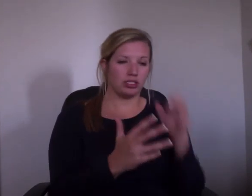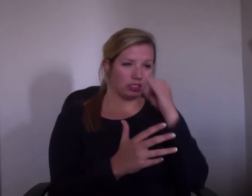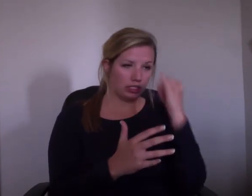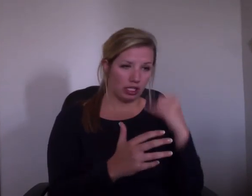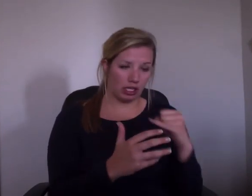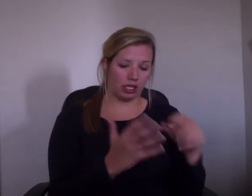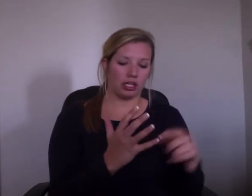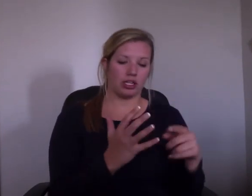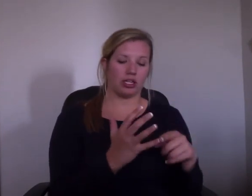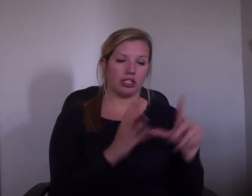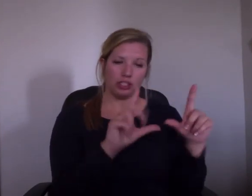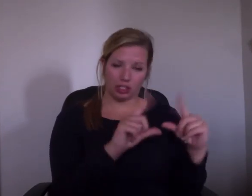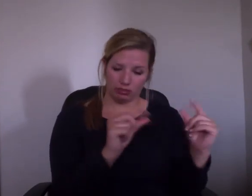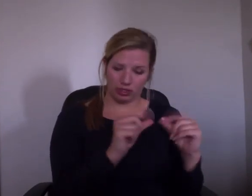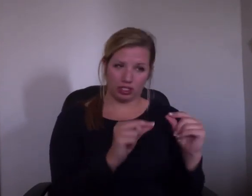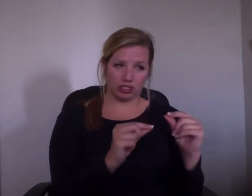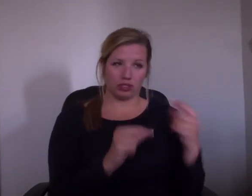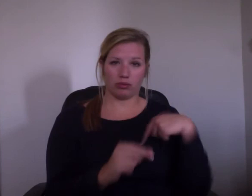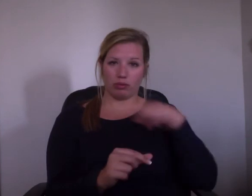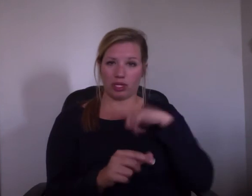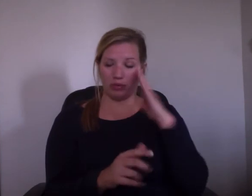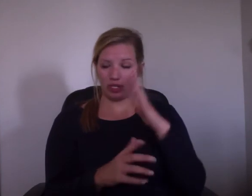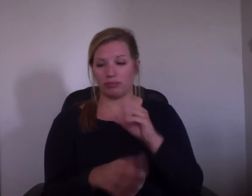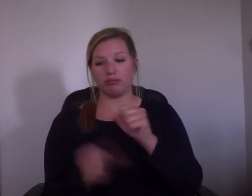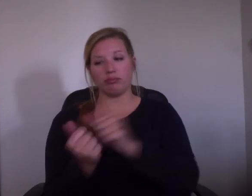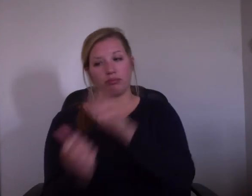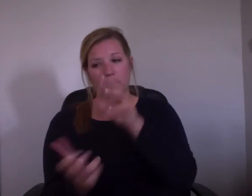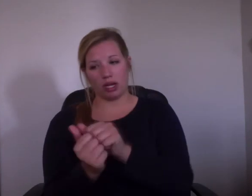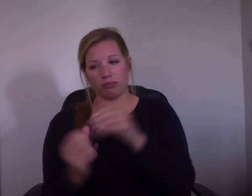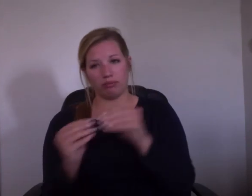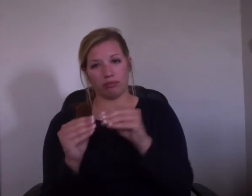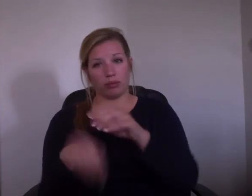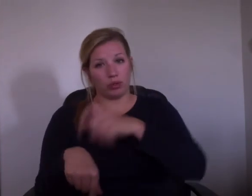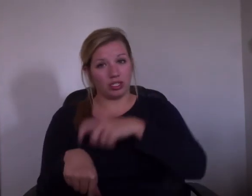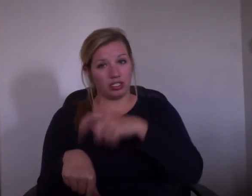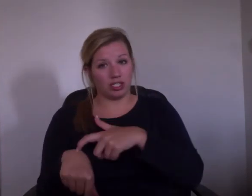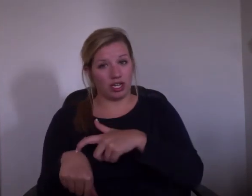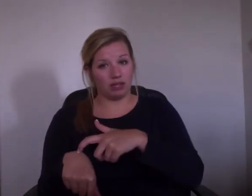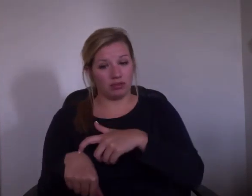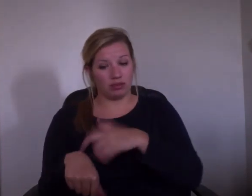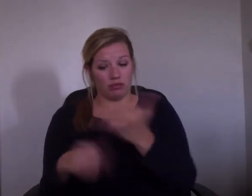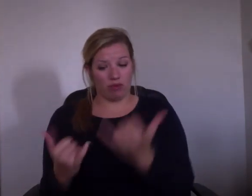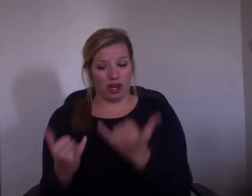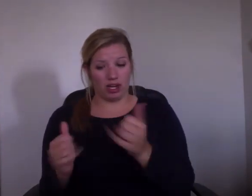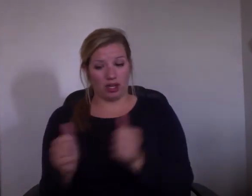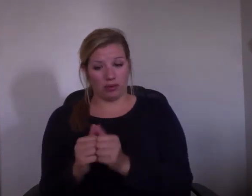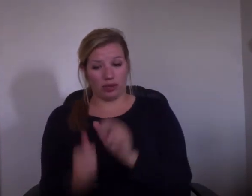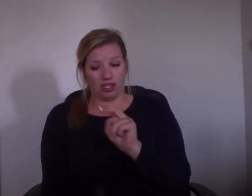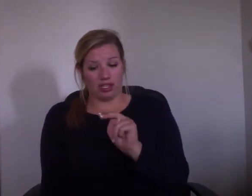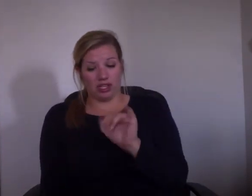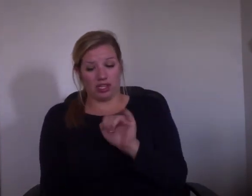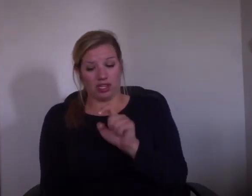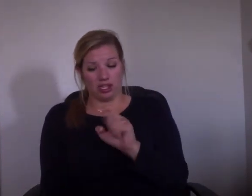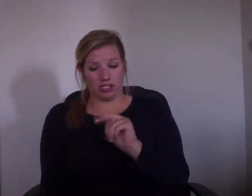Japanese. We will drop more bombs in this phase and under Richard Nixon on the North than all of